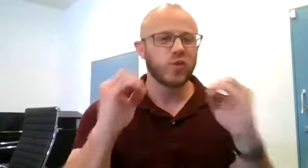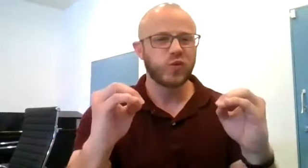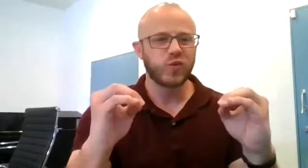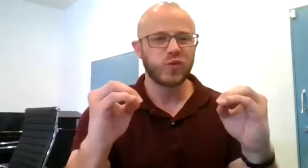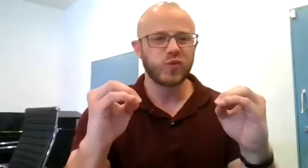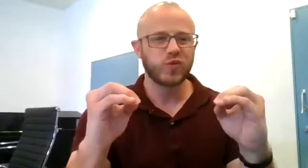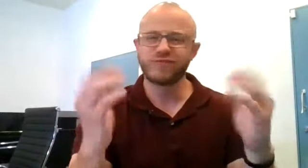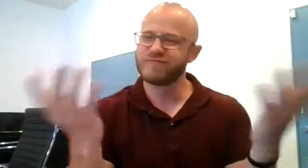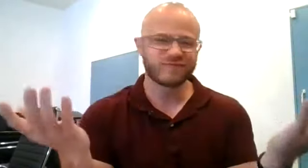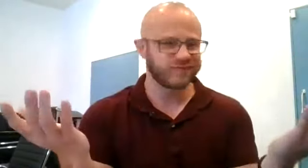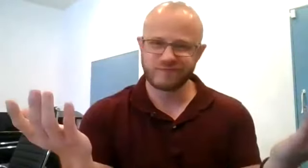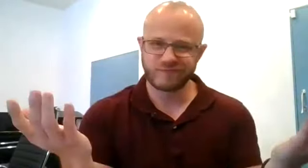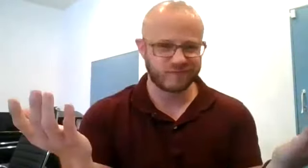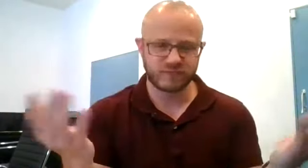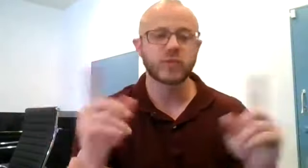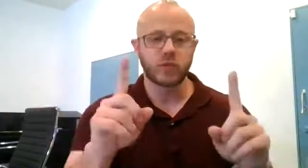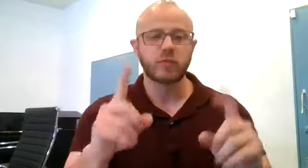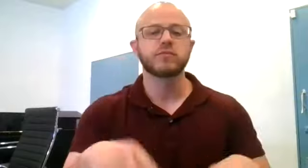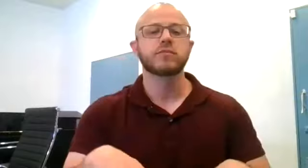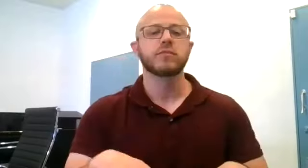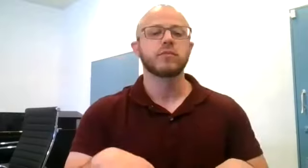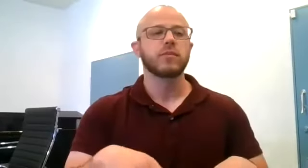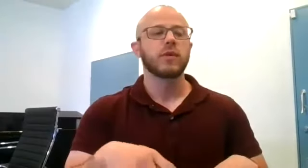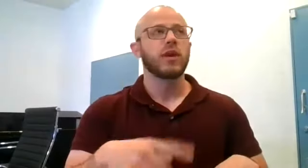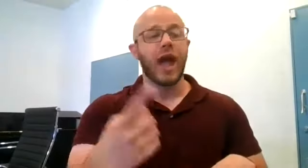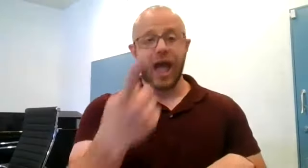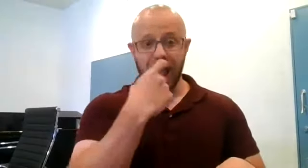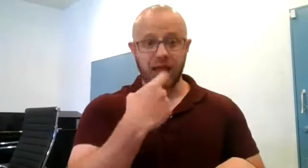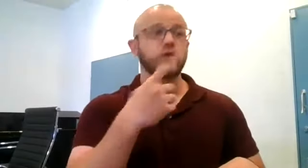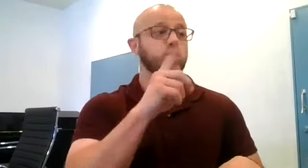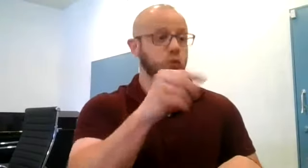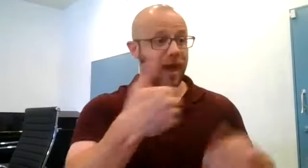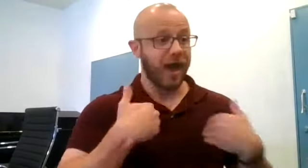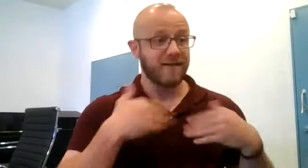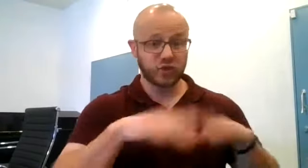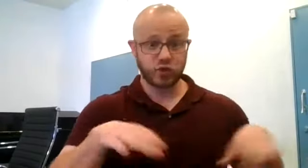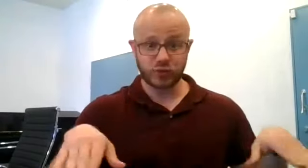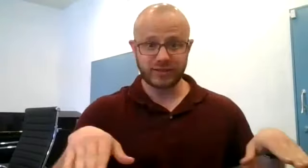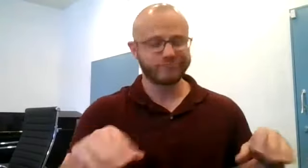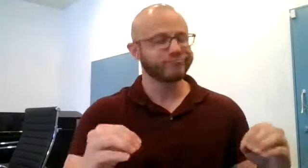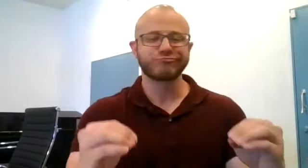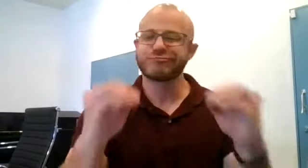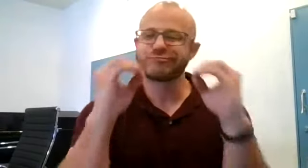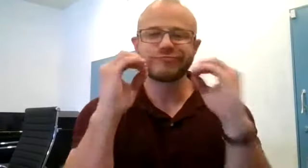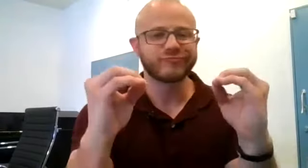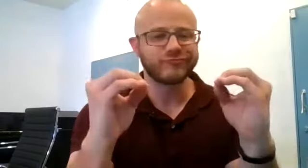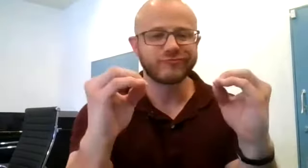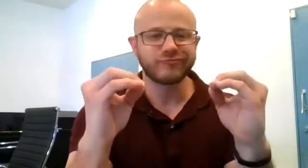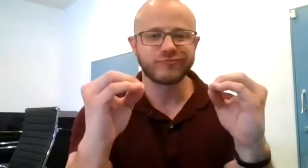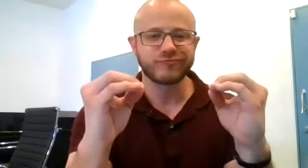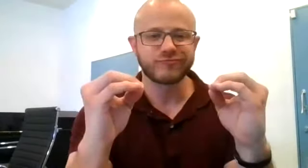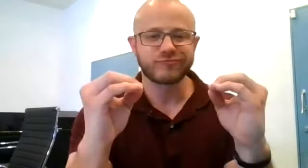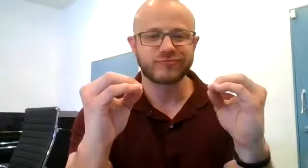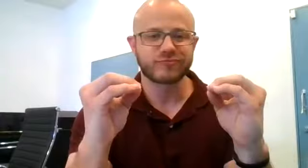Children you have? No, none. So if you were to ask me, do you have children in English? I would respond with